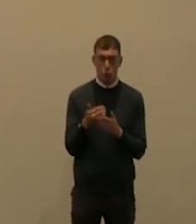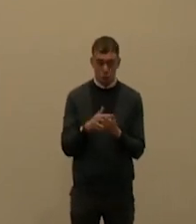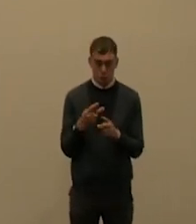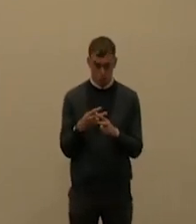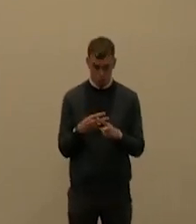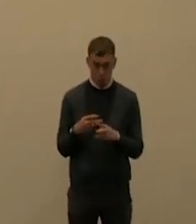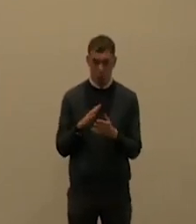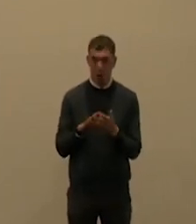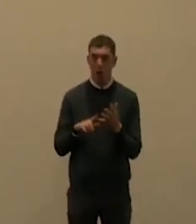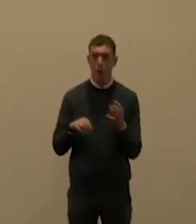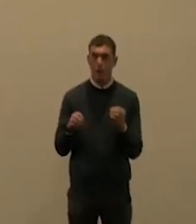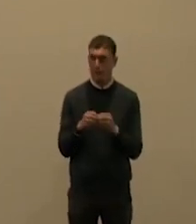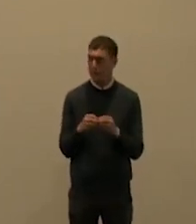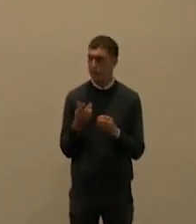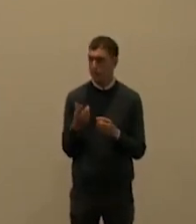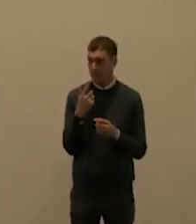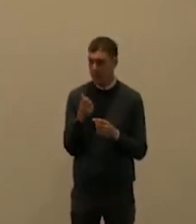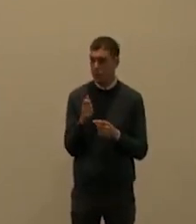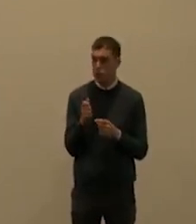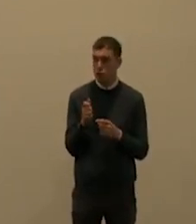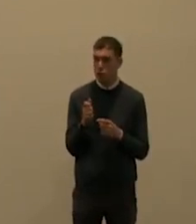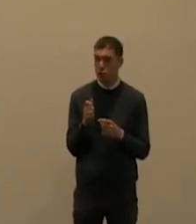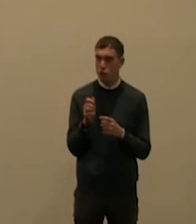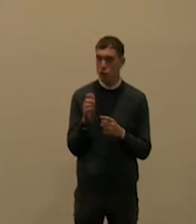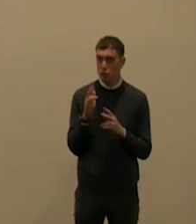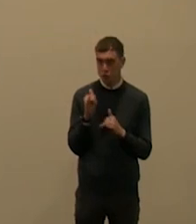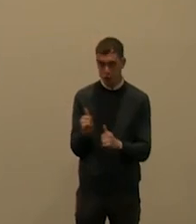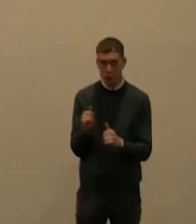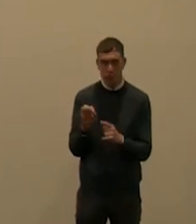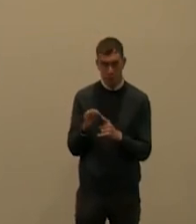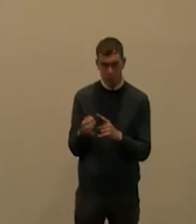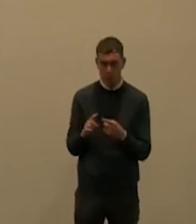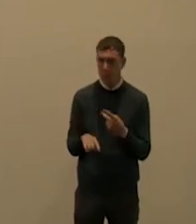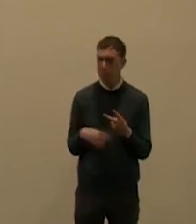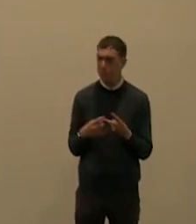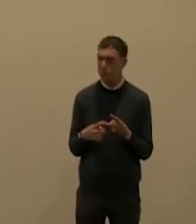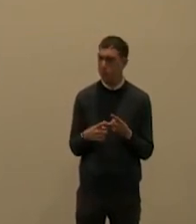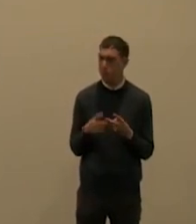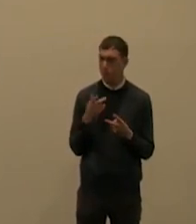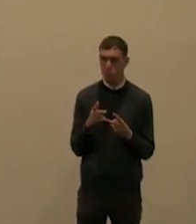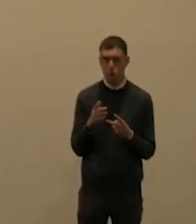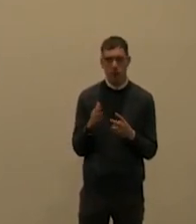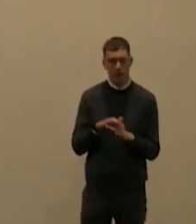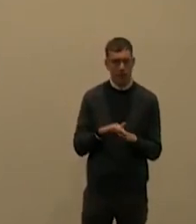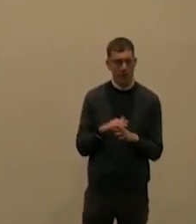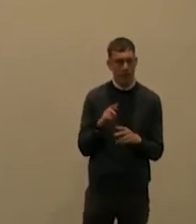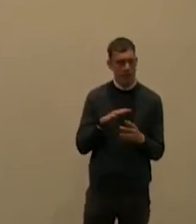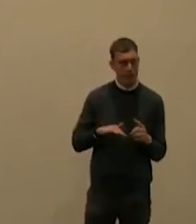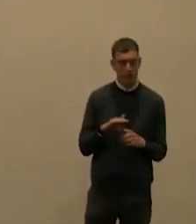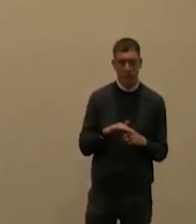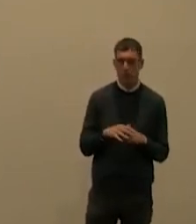use here a checkpoint, you can use here a Cisco environment, you can also use